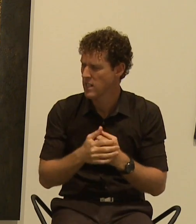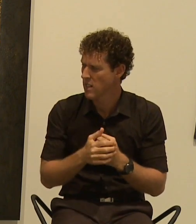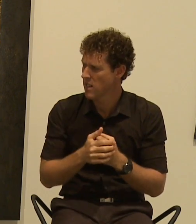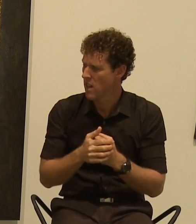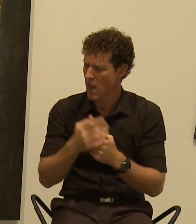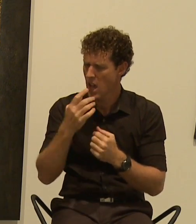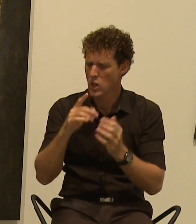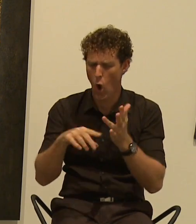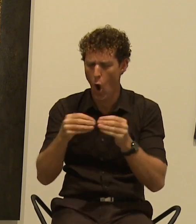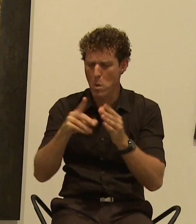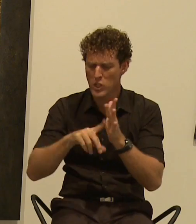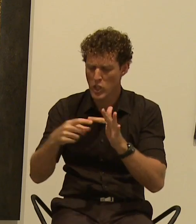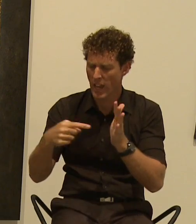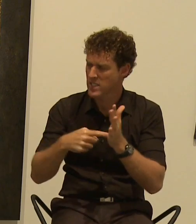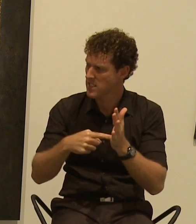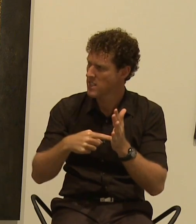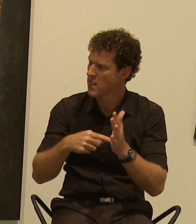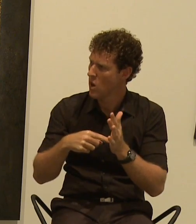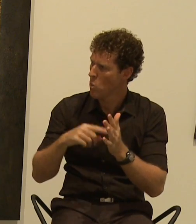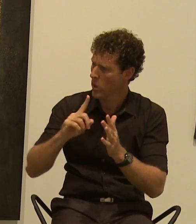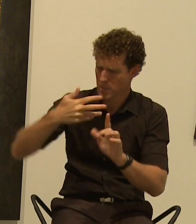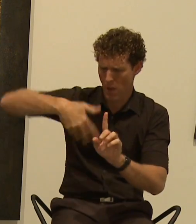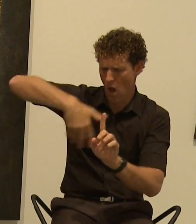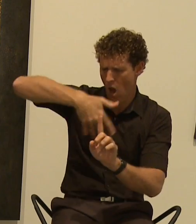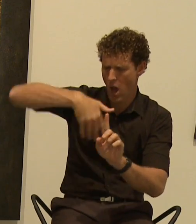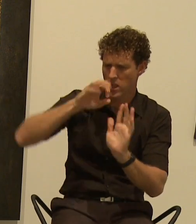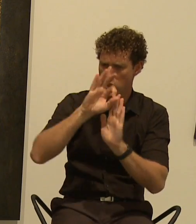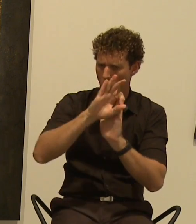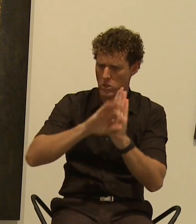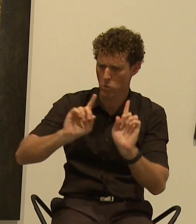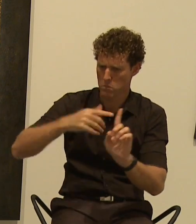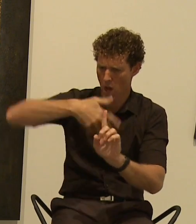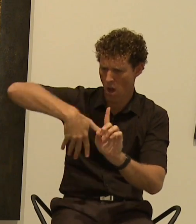an object like the one behind here. So it's